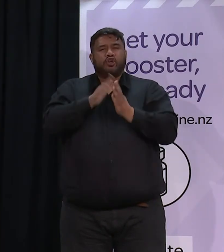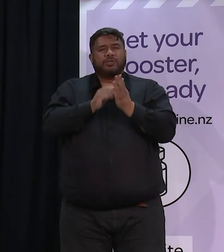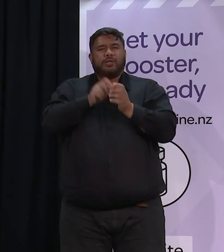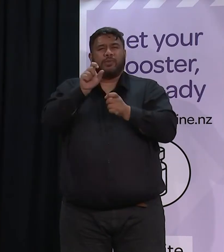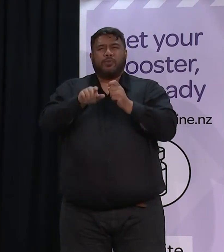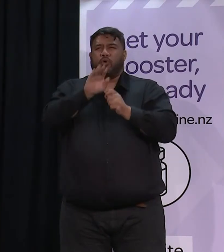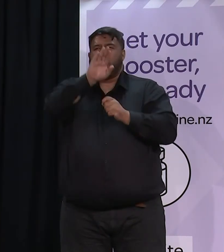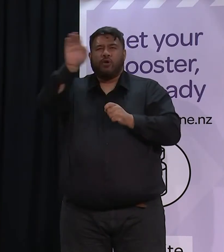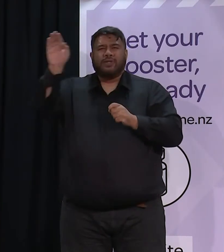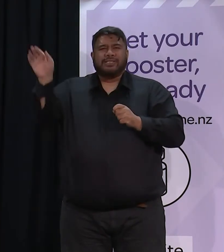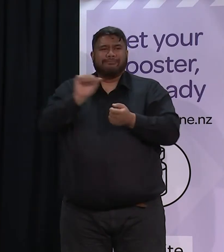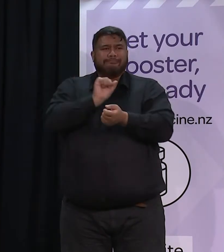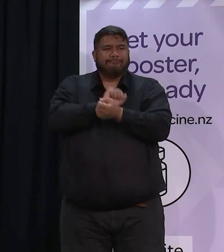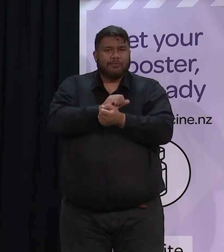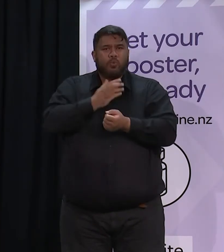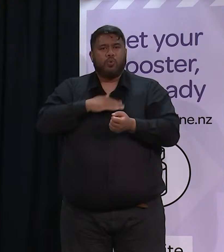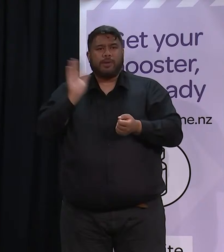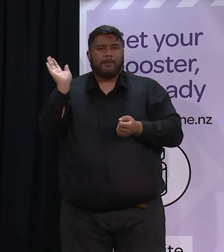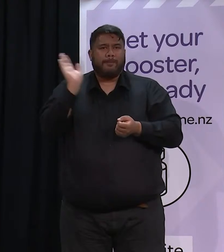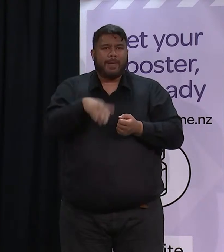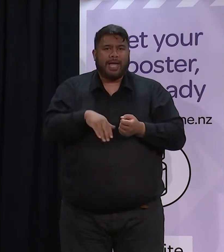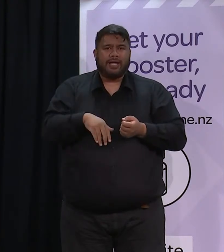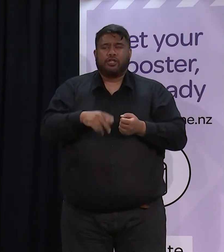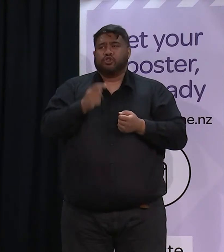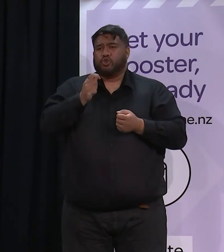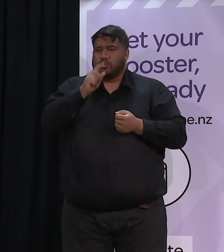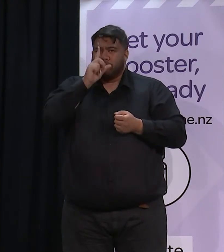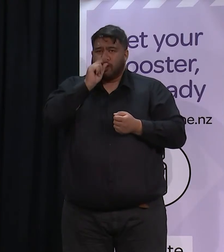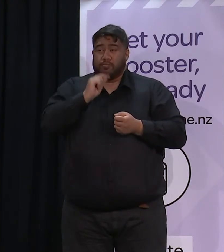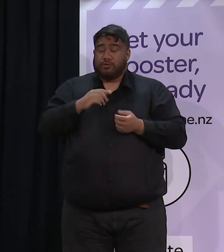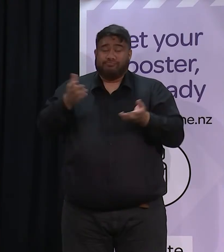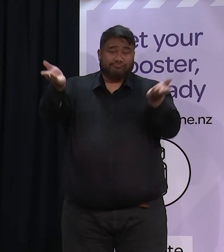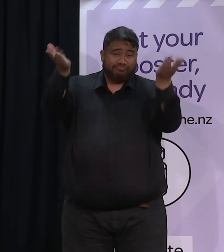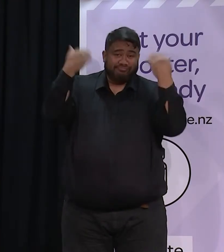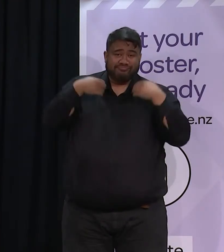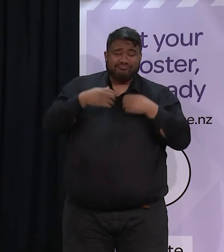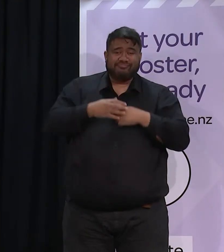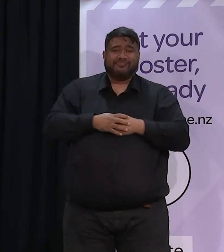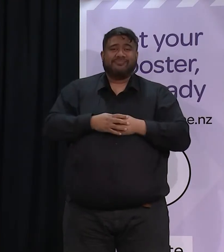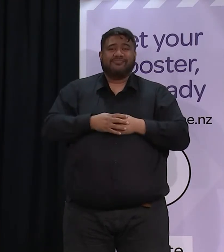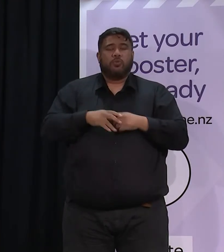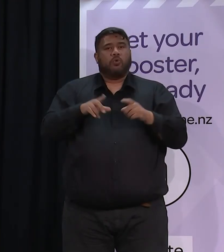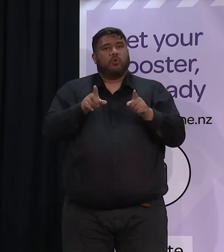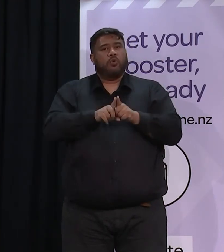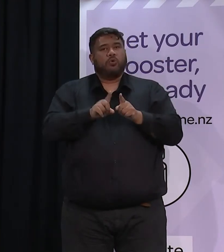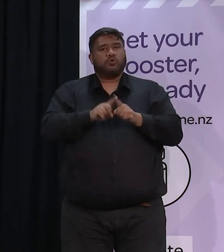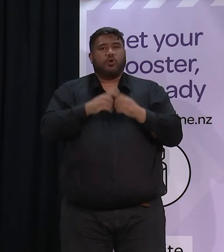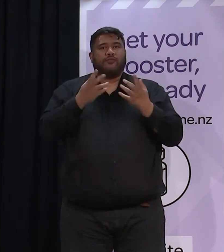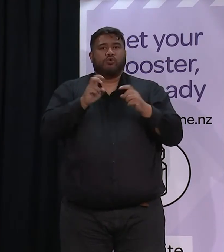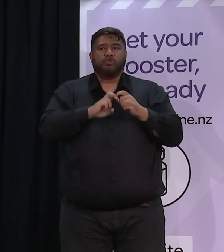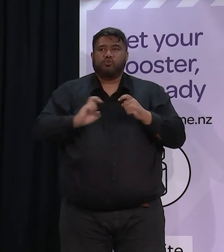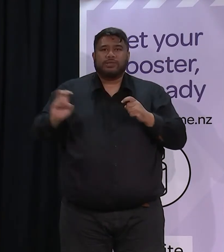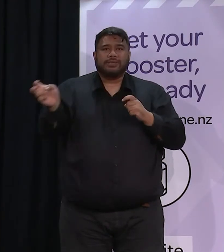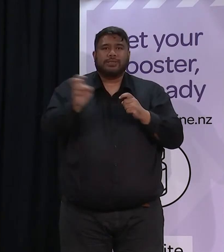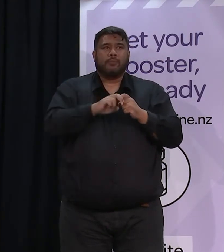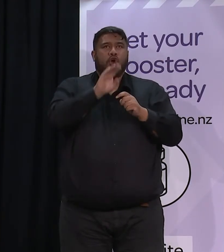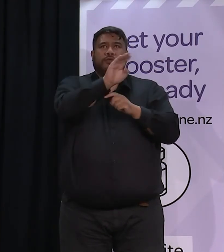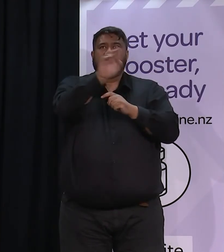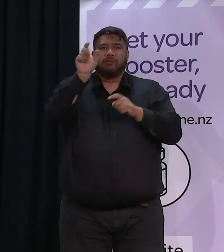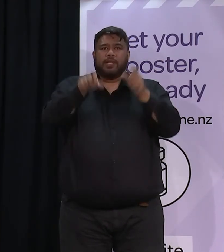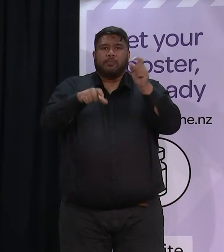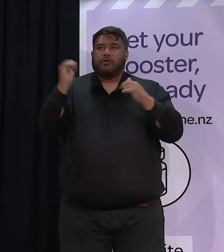to see loved ones as soon as possible. We can't wait to see you. It's also a huge milestone for our tourism sector and